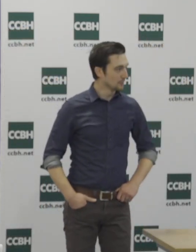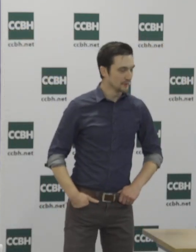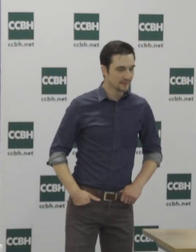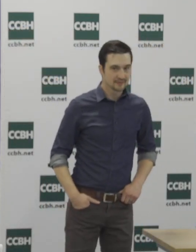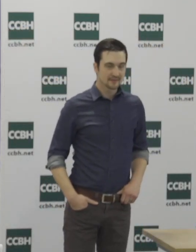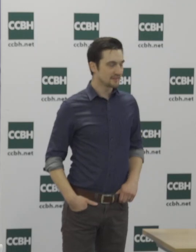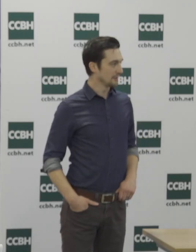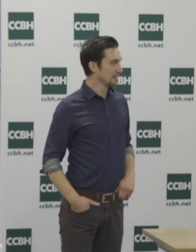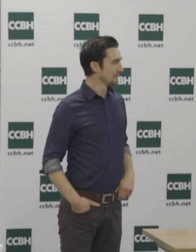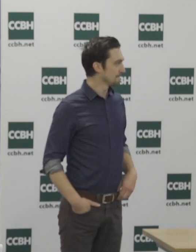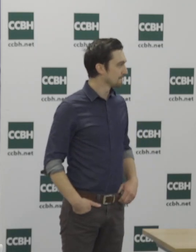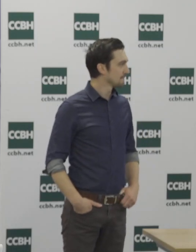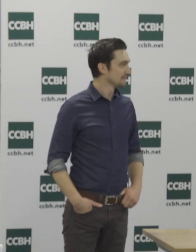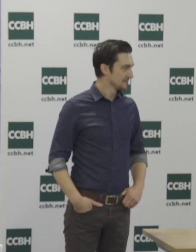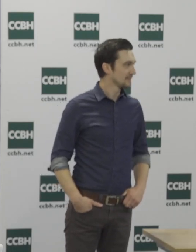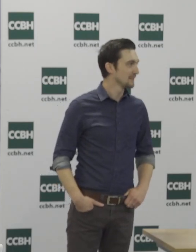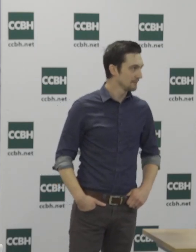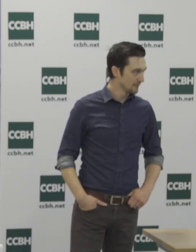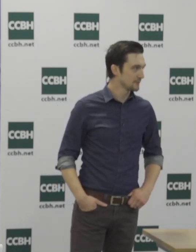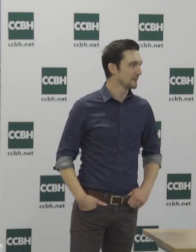Hi, good morning. It's Terry, right? Yeah.